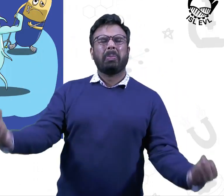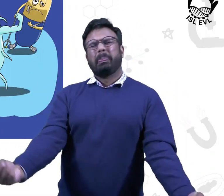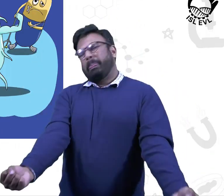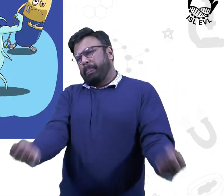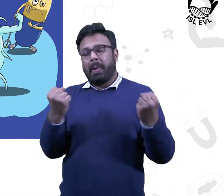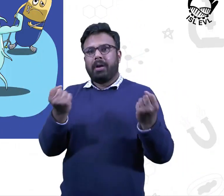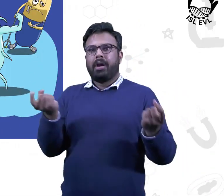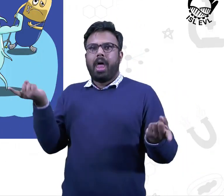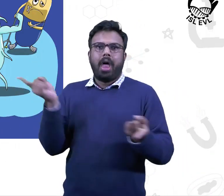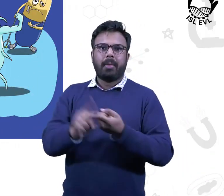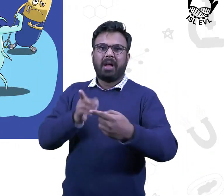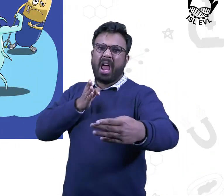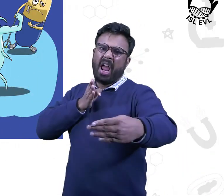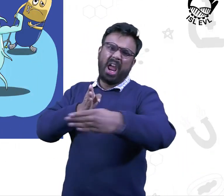They become very powerful,